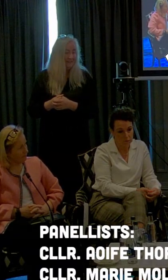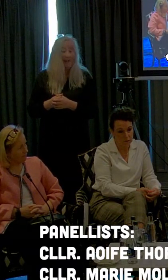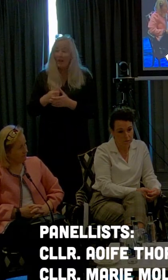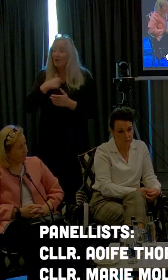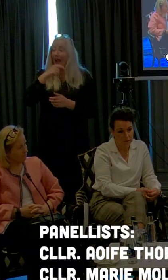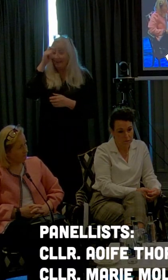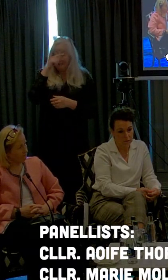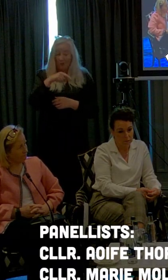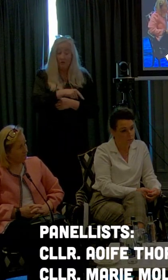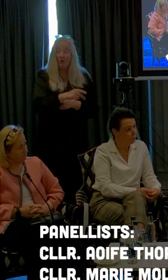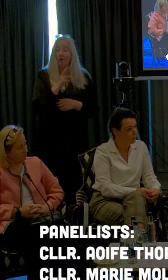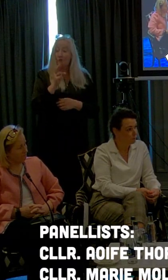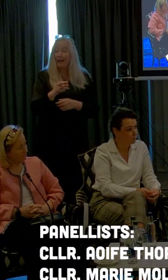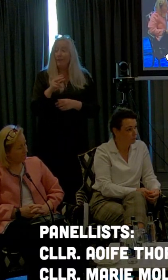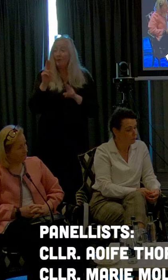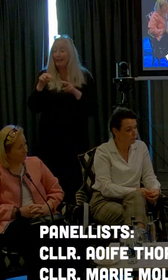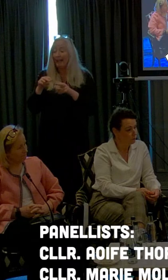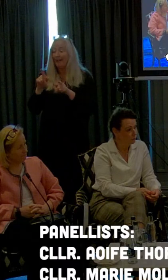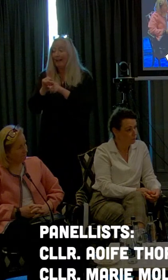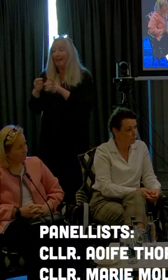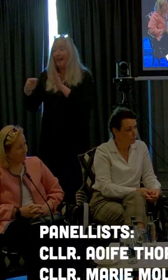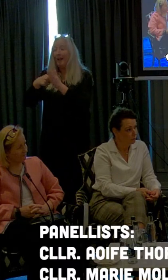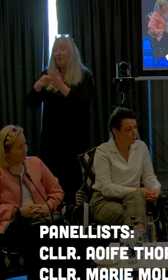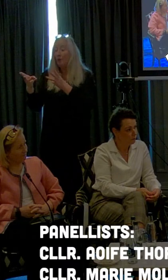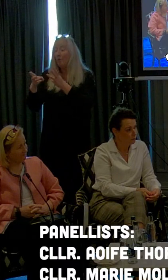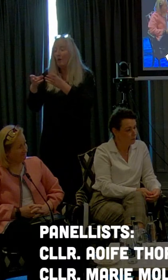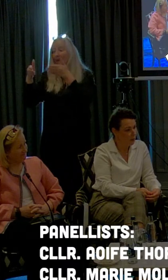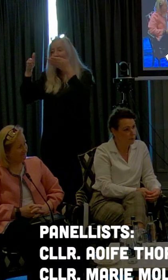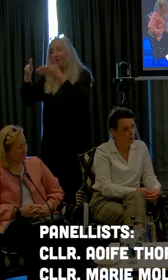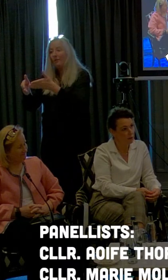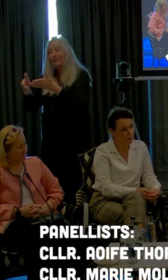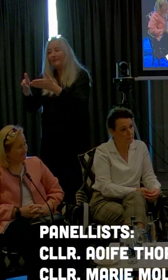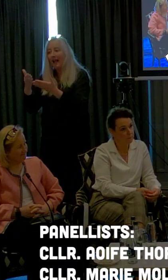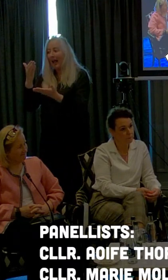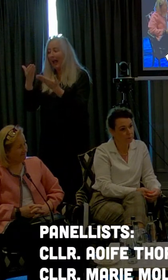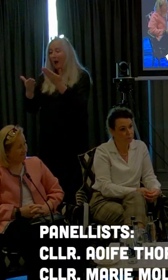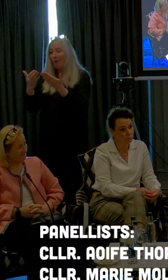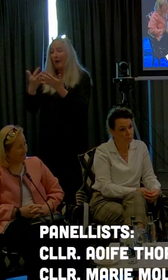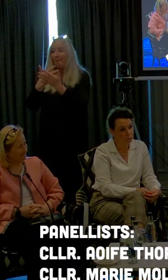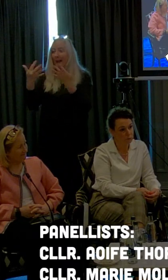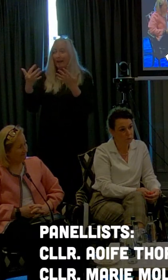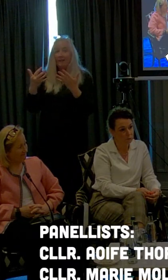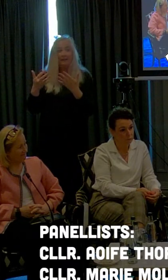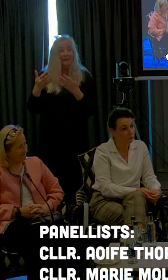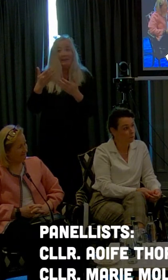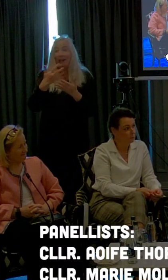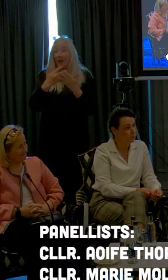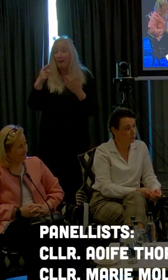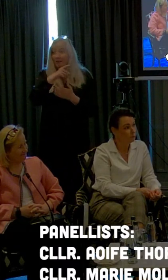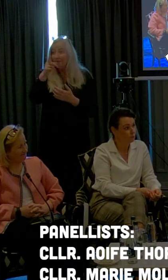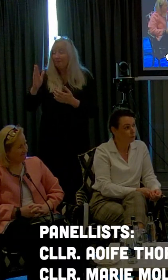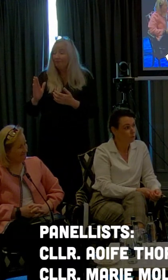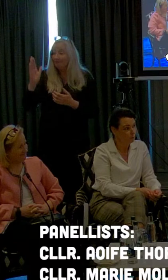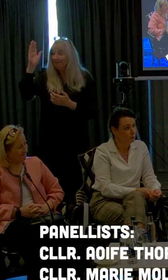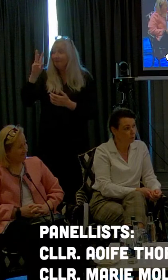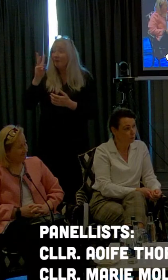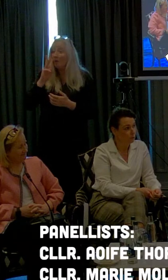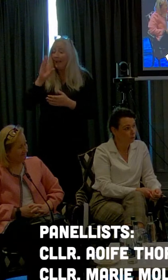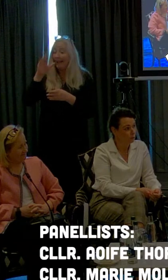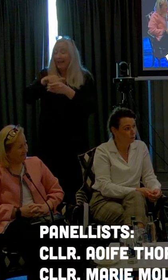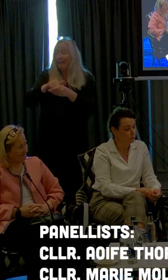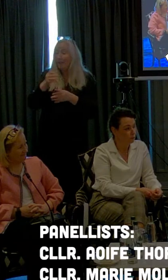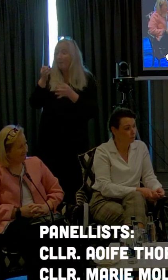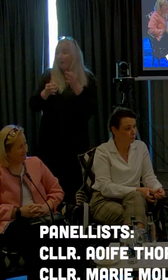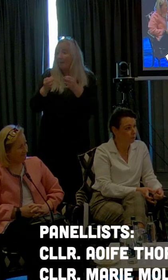work, whatever, if we went in and we spoke to a group of students in transition year, you know, how many put their hands up and say, yeah, I see myself being in politics or whatever